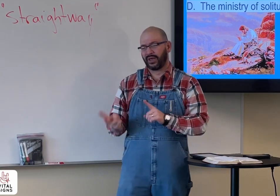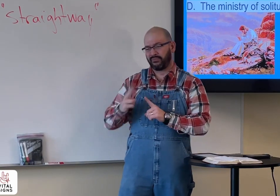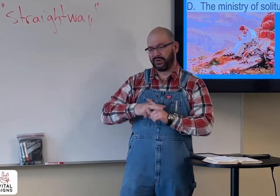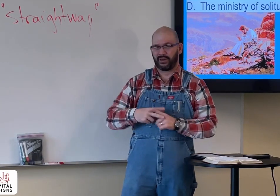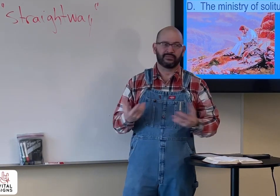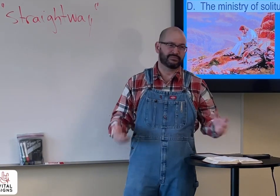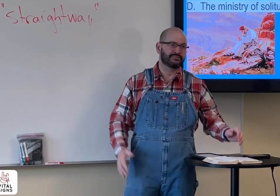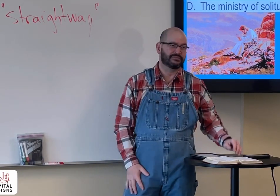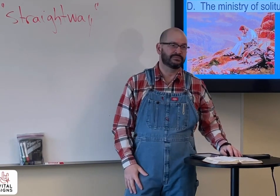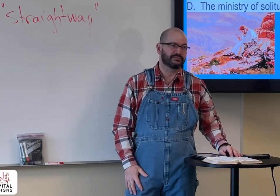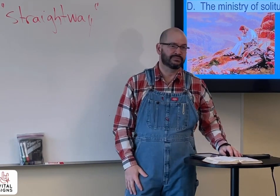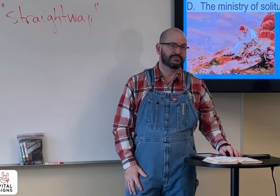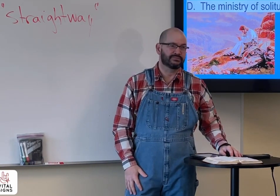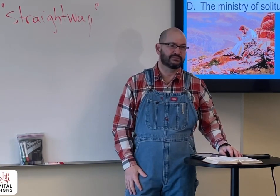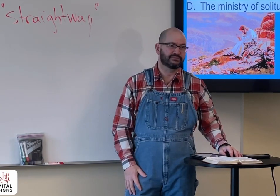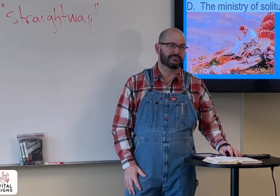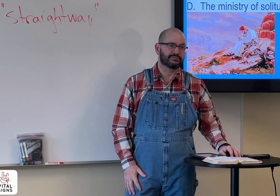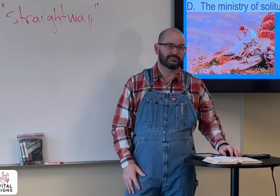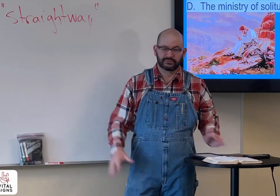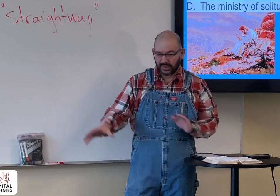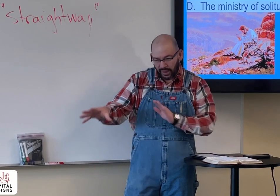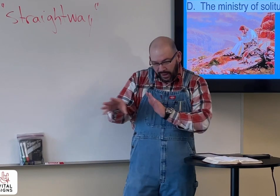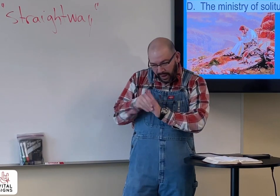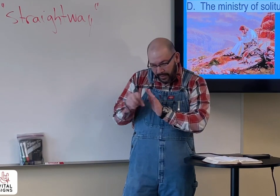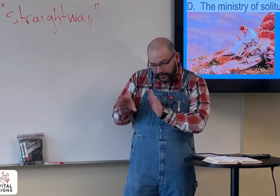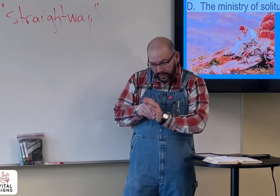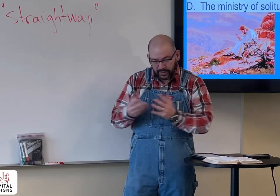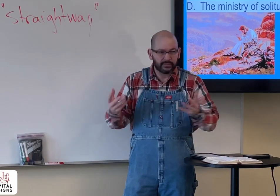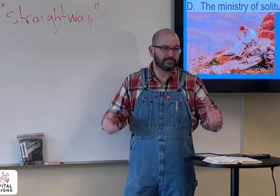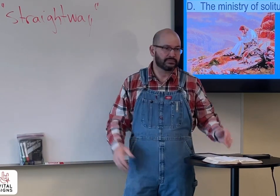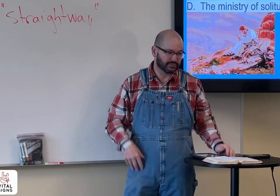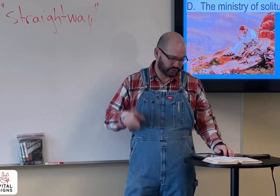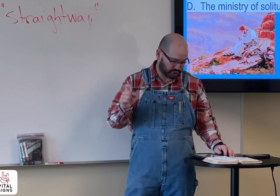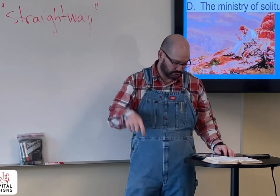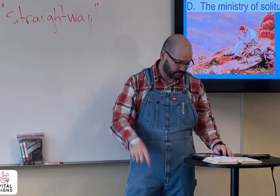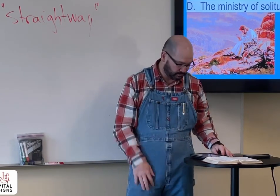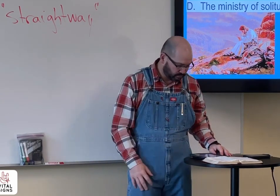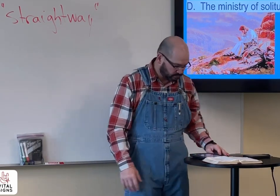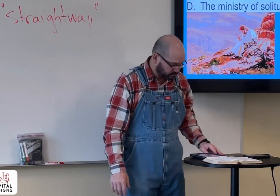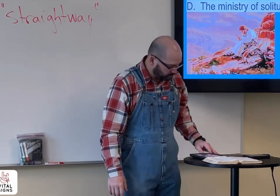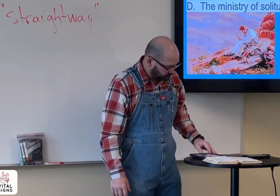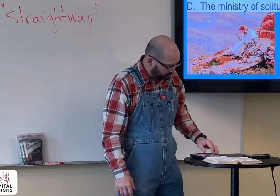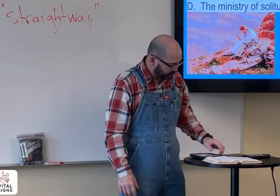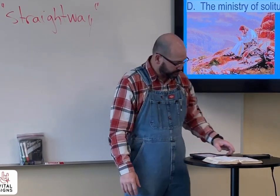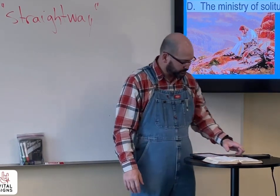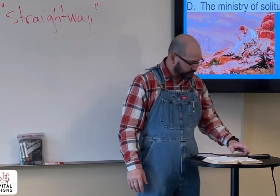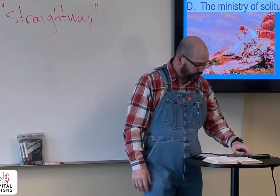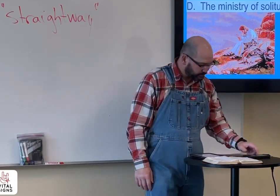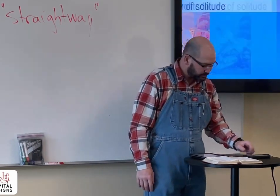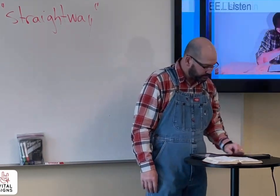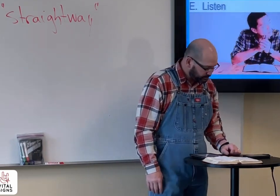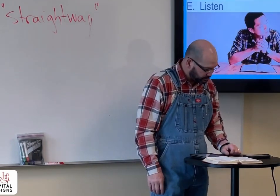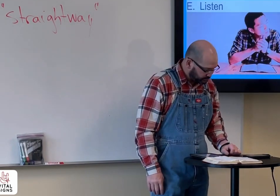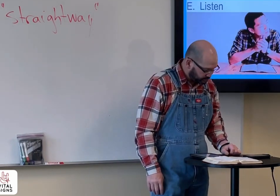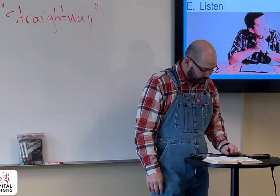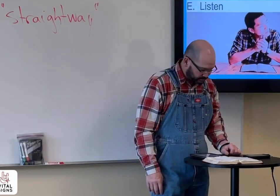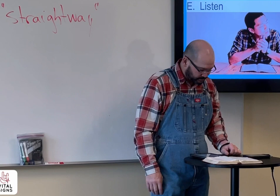But we need to apply that lesson to our life too. We need to copy that Jesus got alone with his disciples.